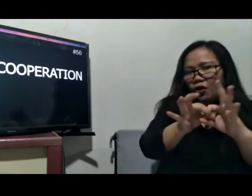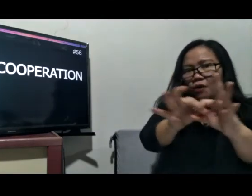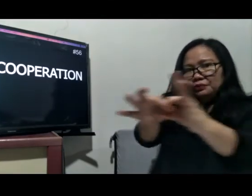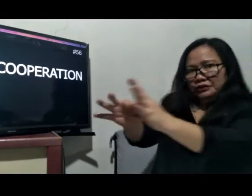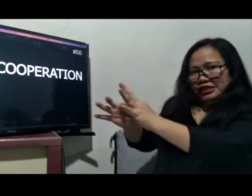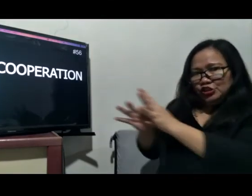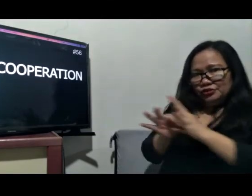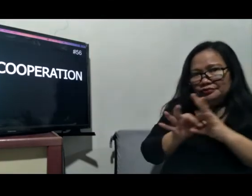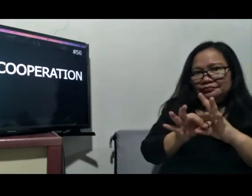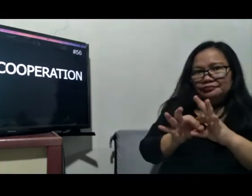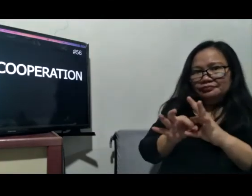cooperation,